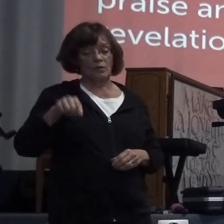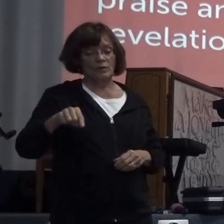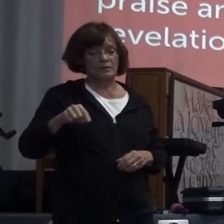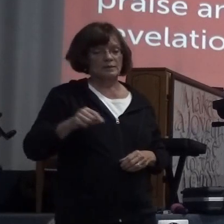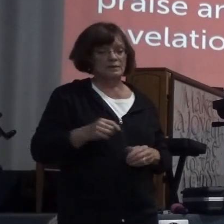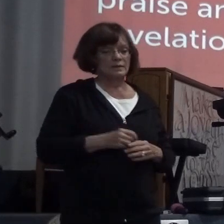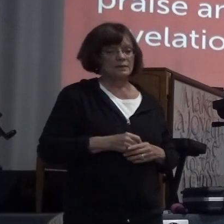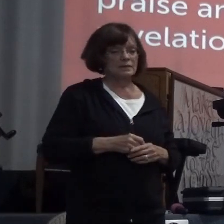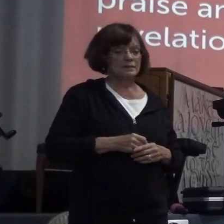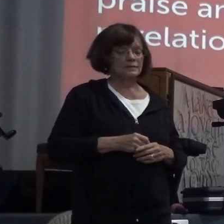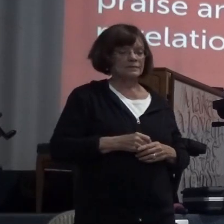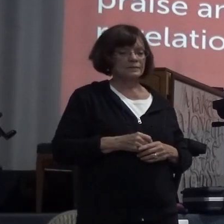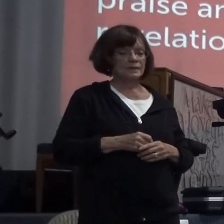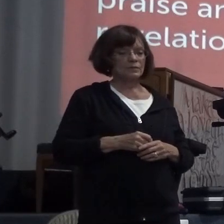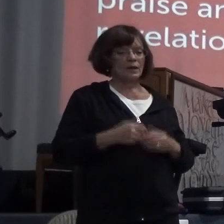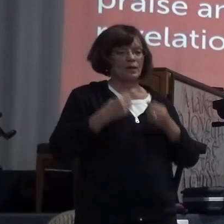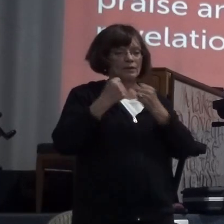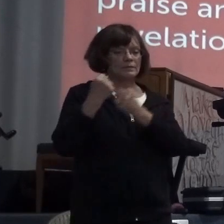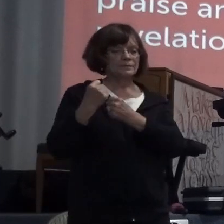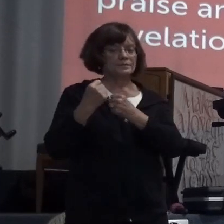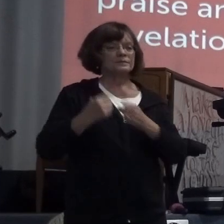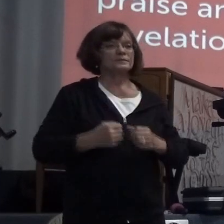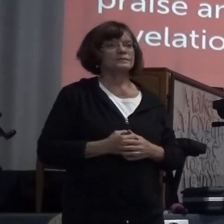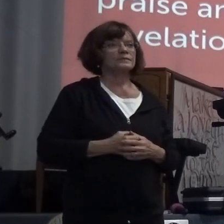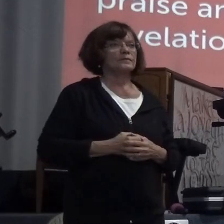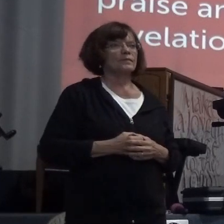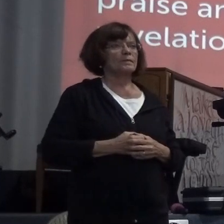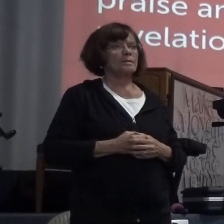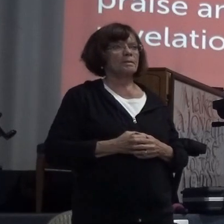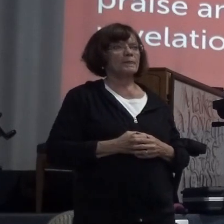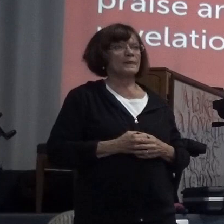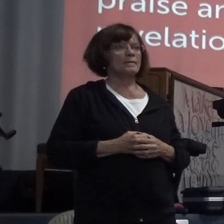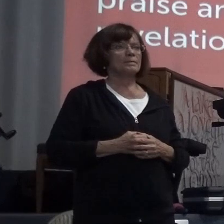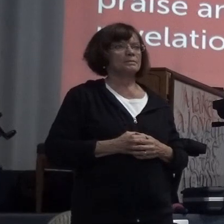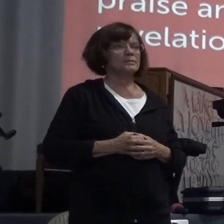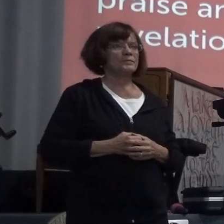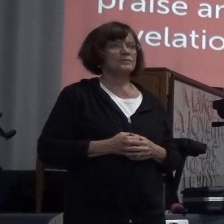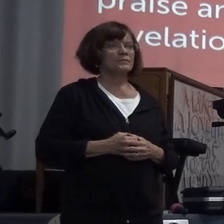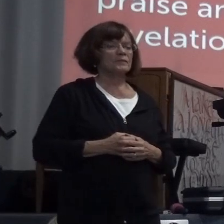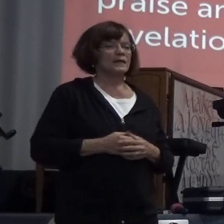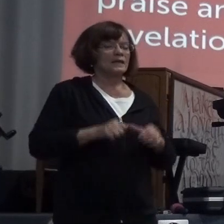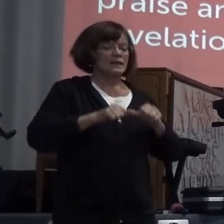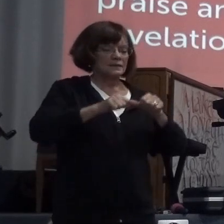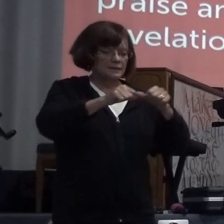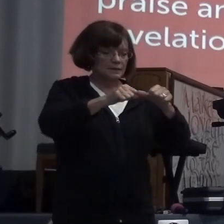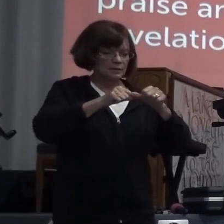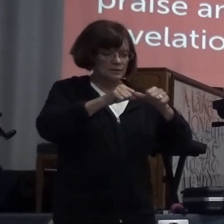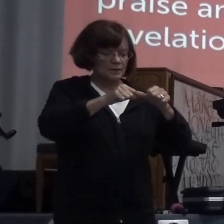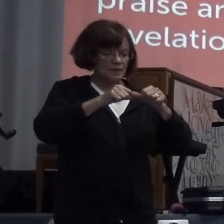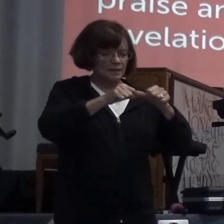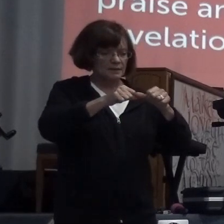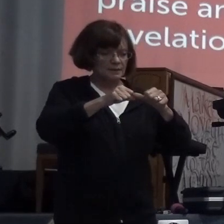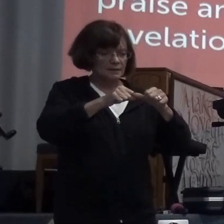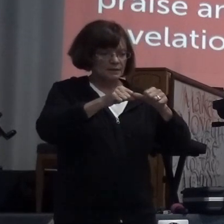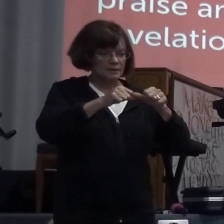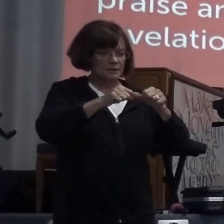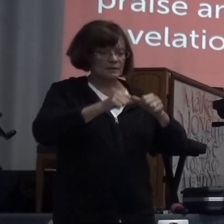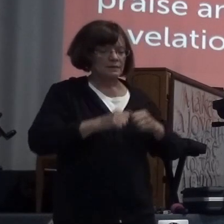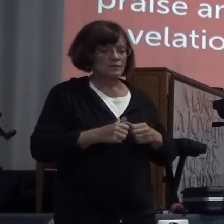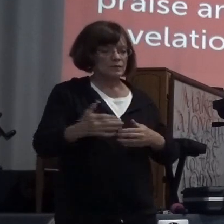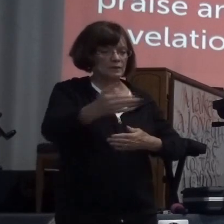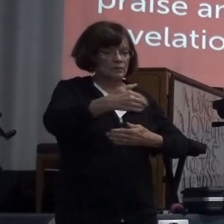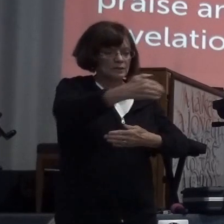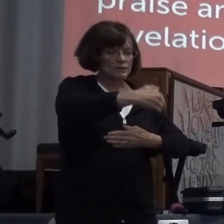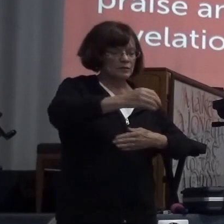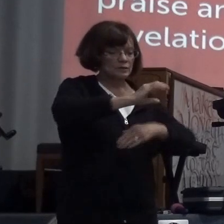Christians would be persecuted. But ultimately, God would get the glory for this. And he continues on to encourage encourage